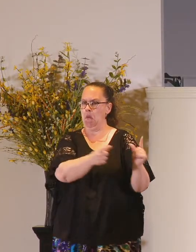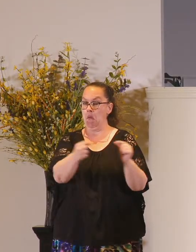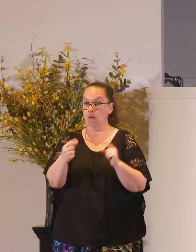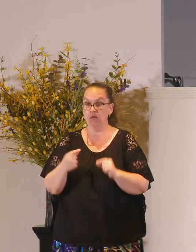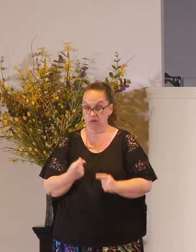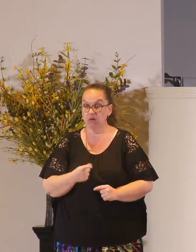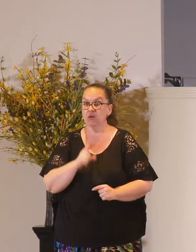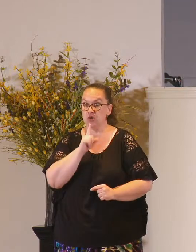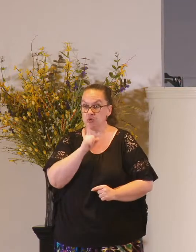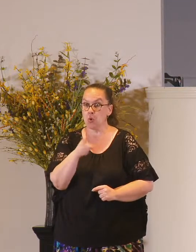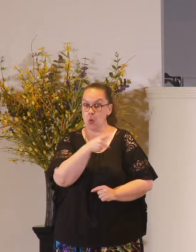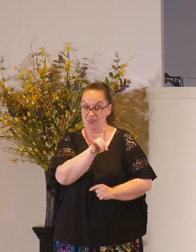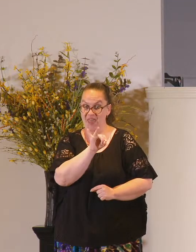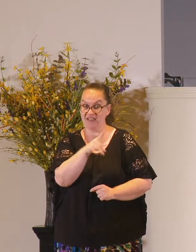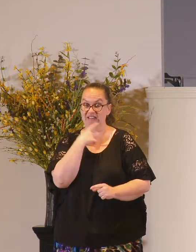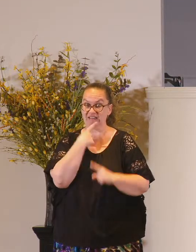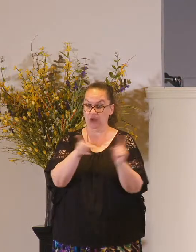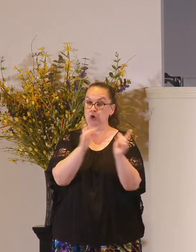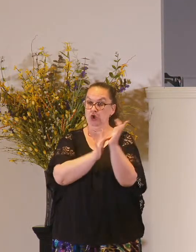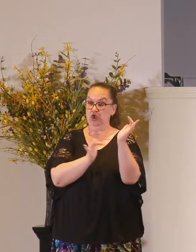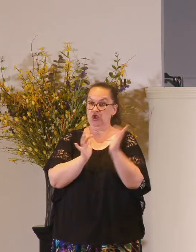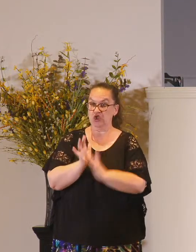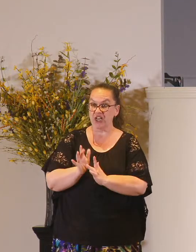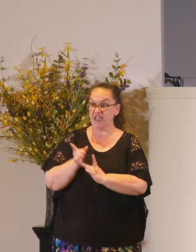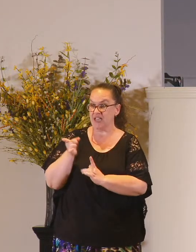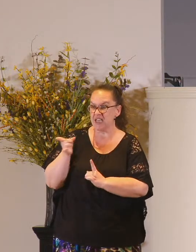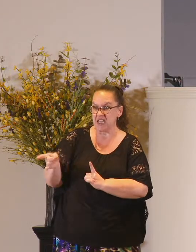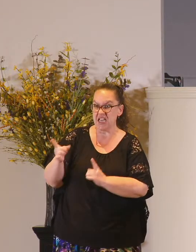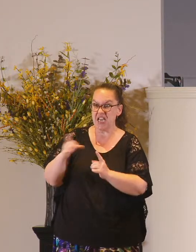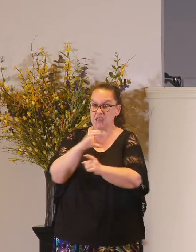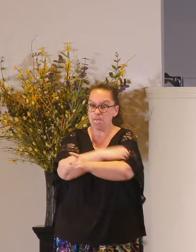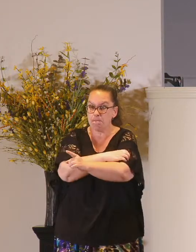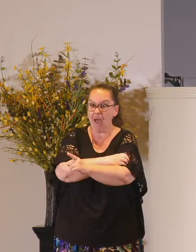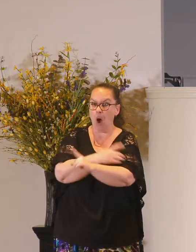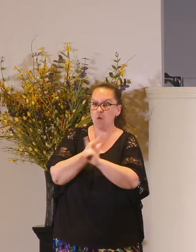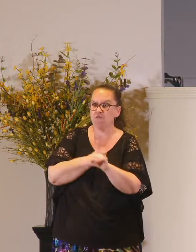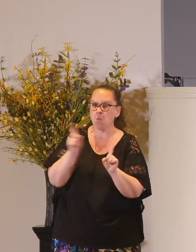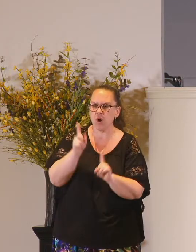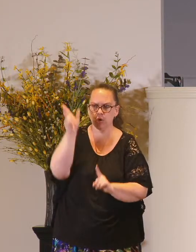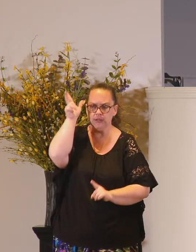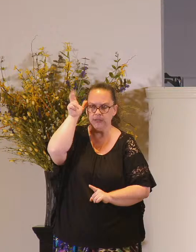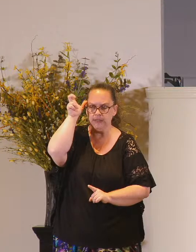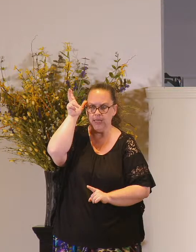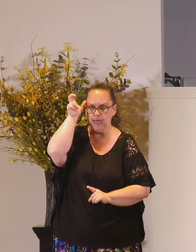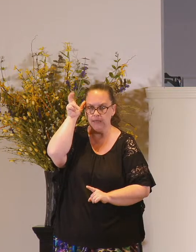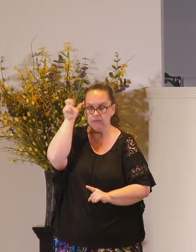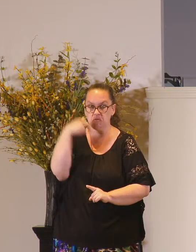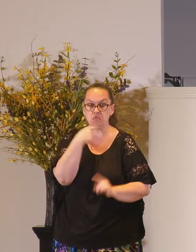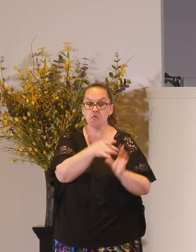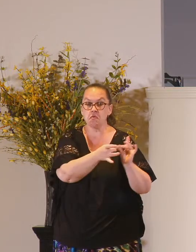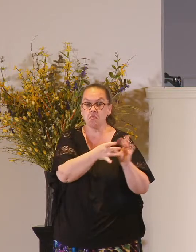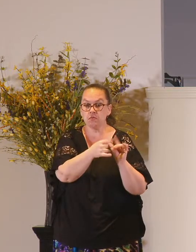so far as to declare that Jesus gets his miraculous powers from Satan.